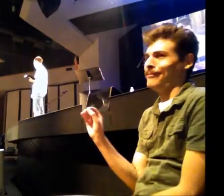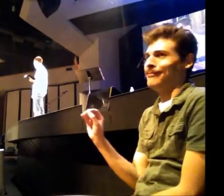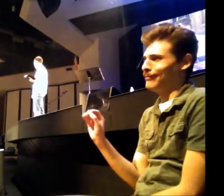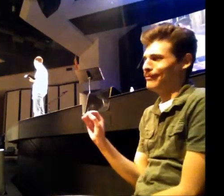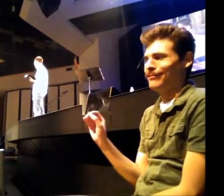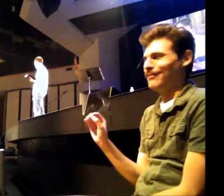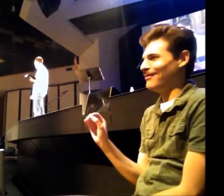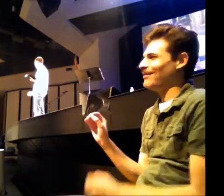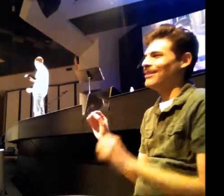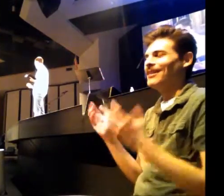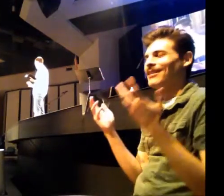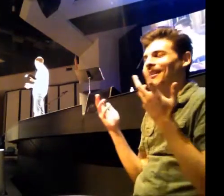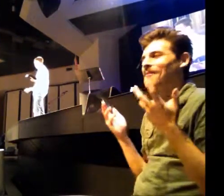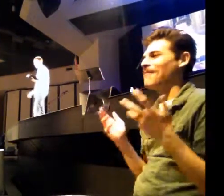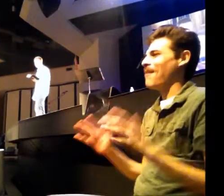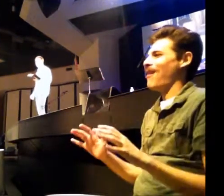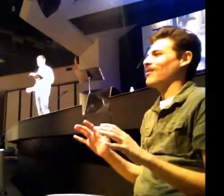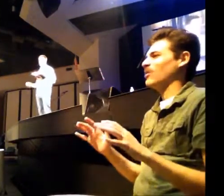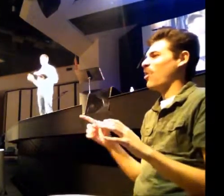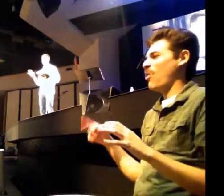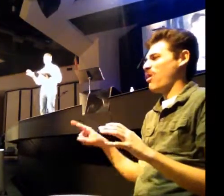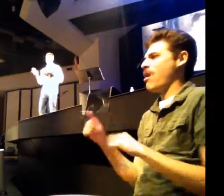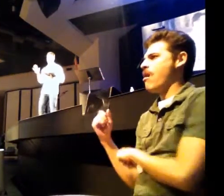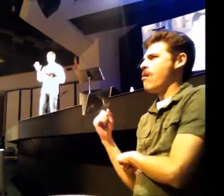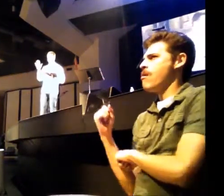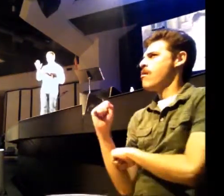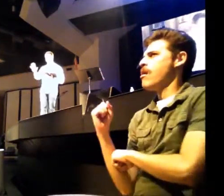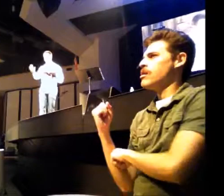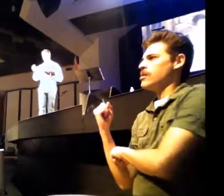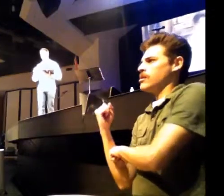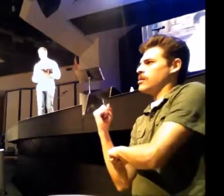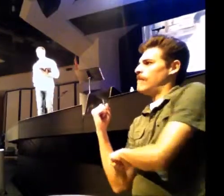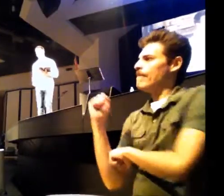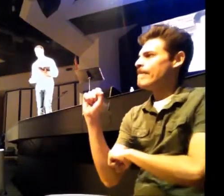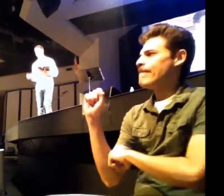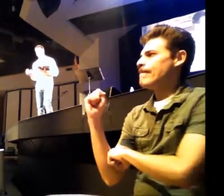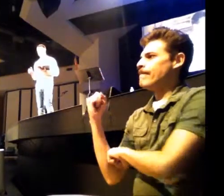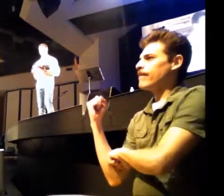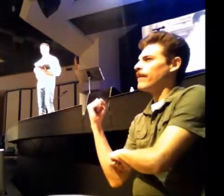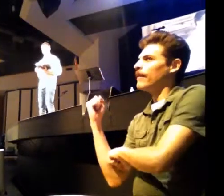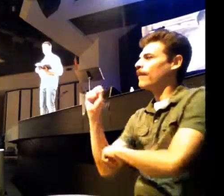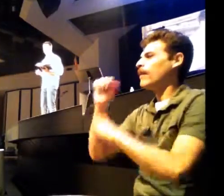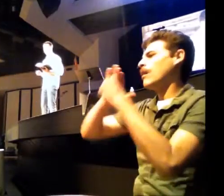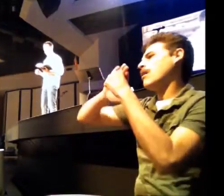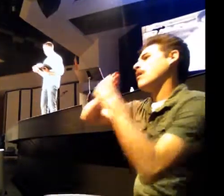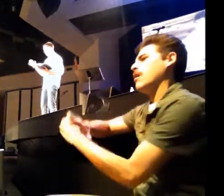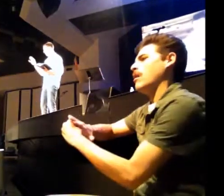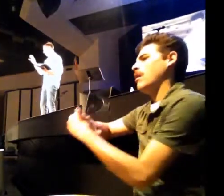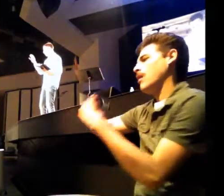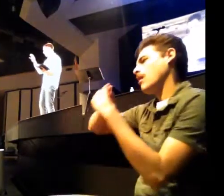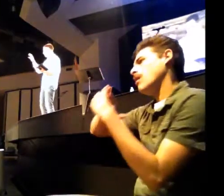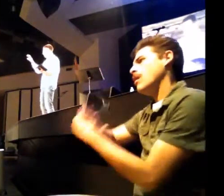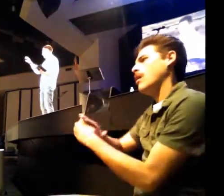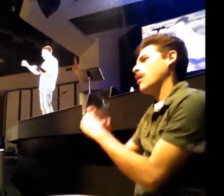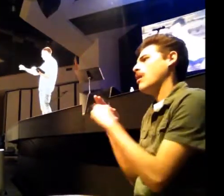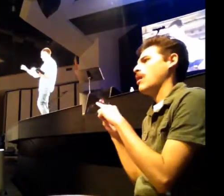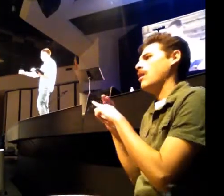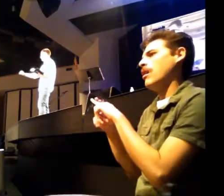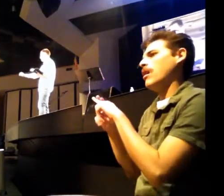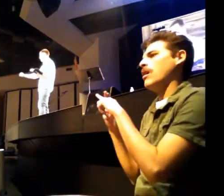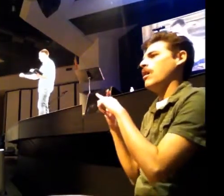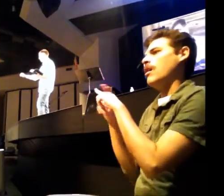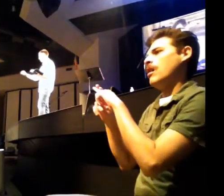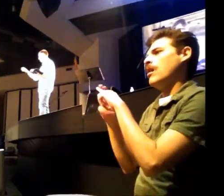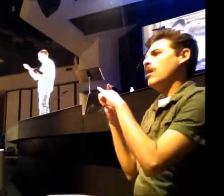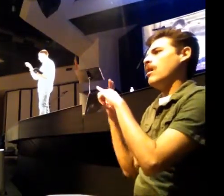of slavery. And so they push on it. But the harder they push on it, the harder they try to rebel against it or seek their own freedom, the more they clamp